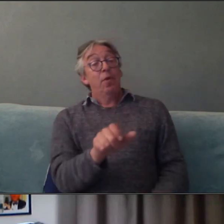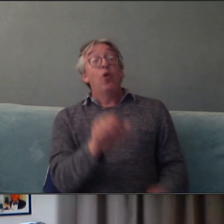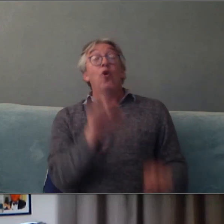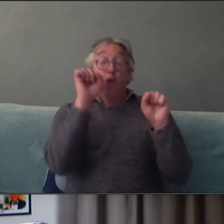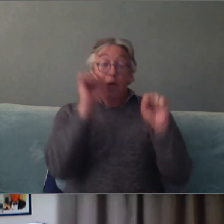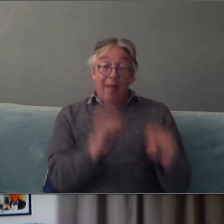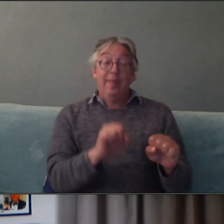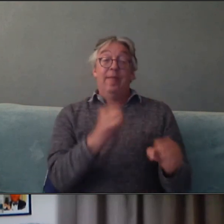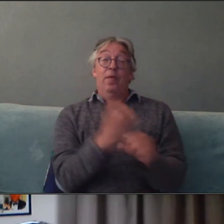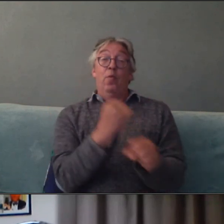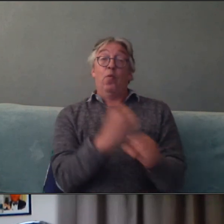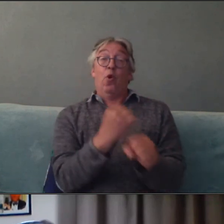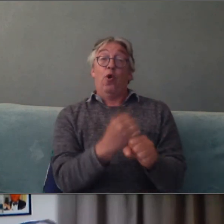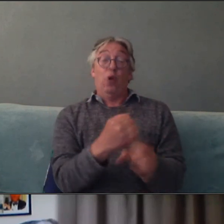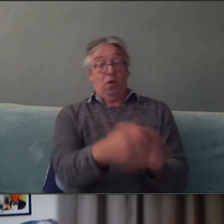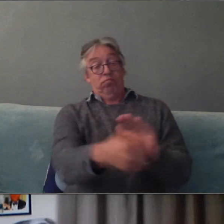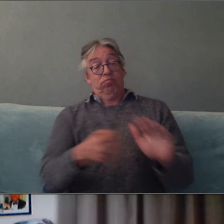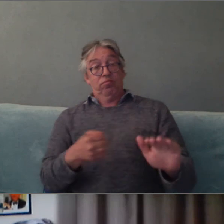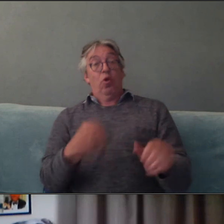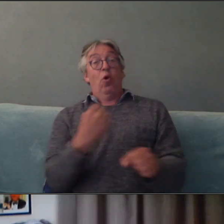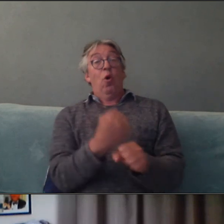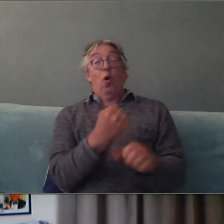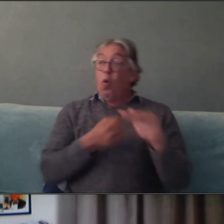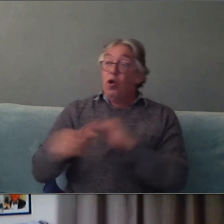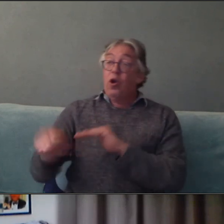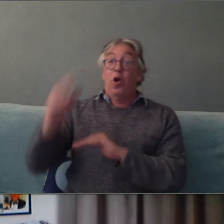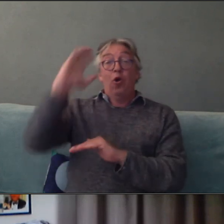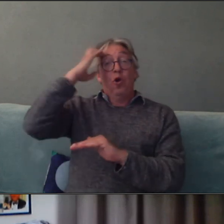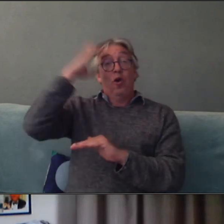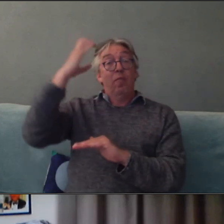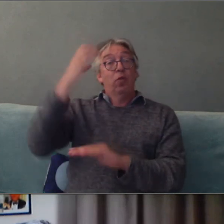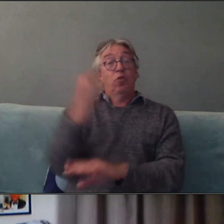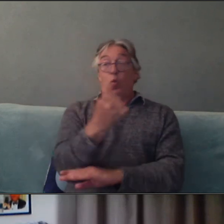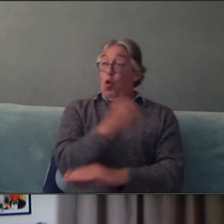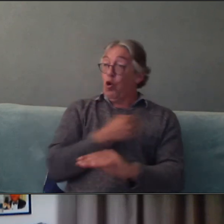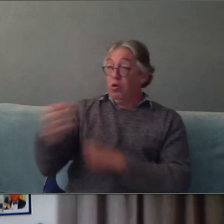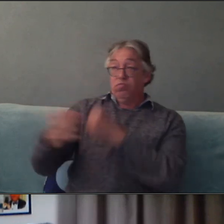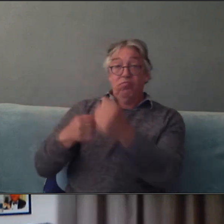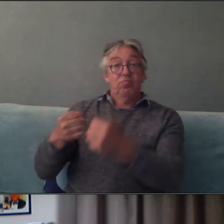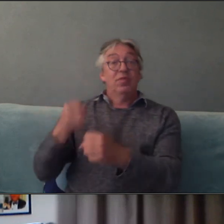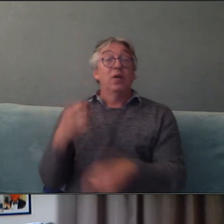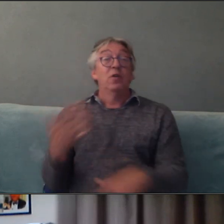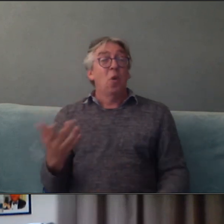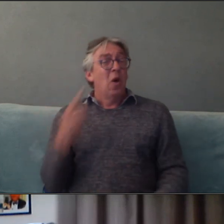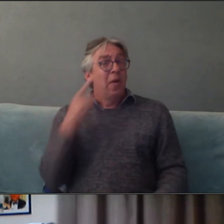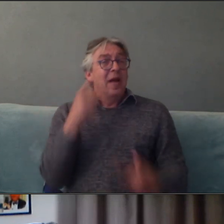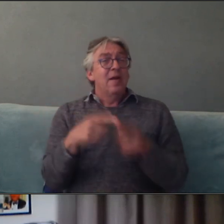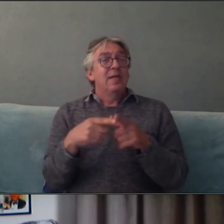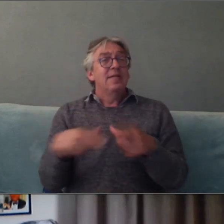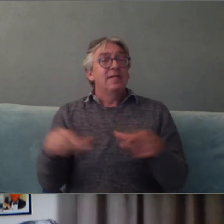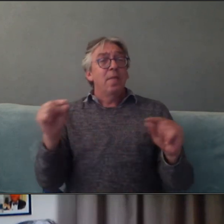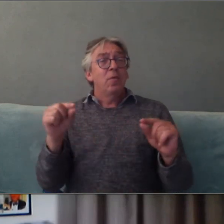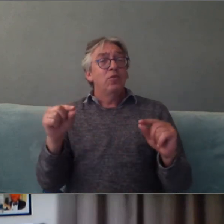sector. I think that things in Cyprus are improving.